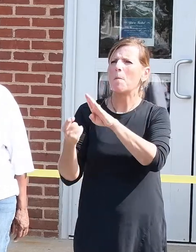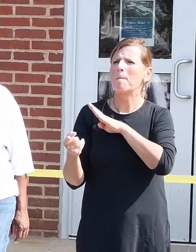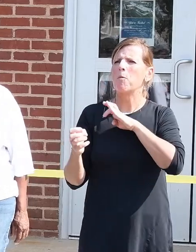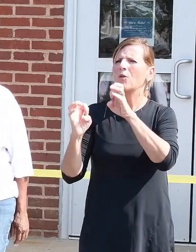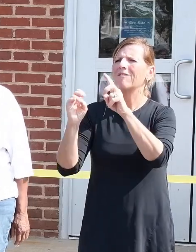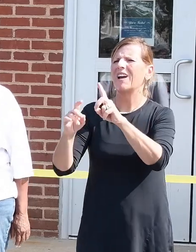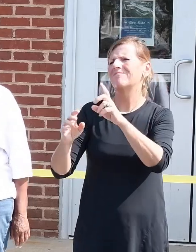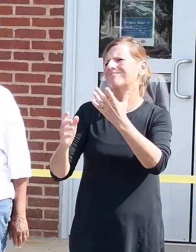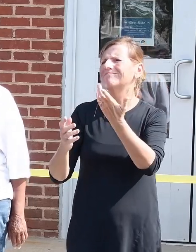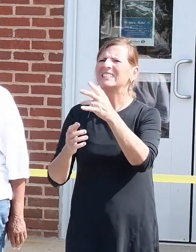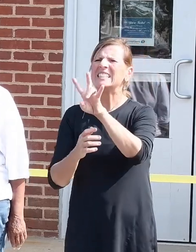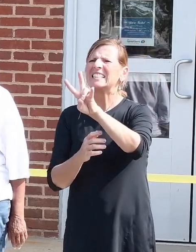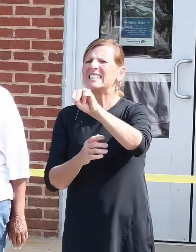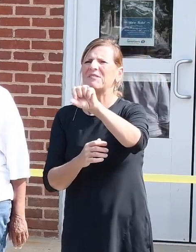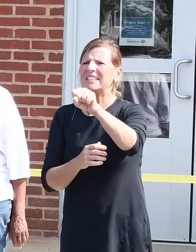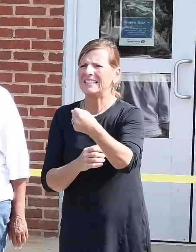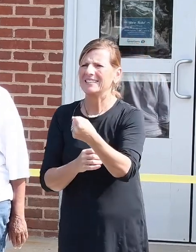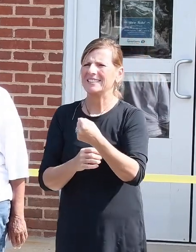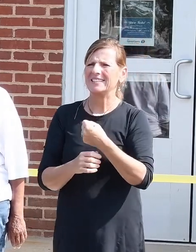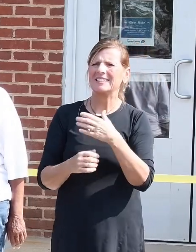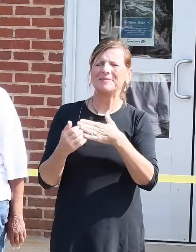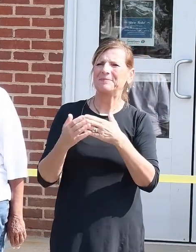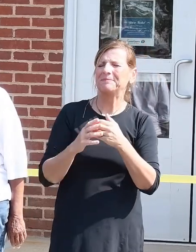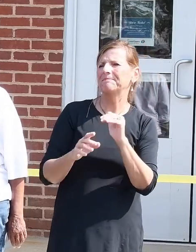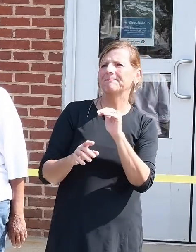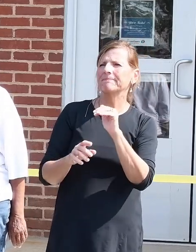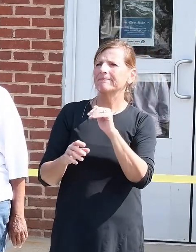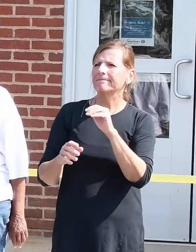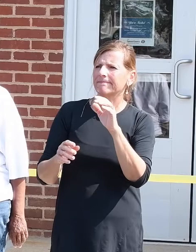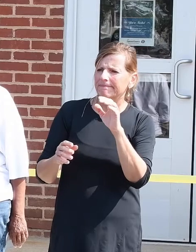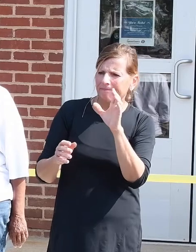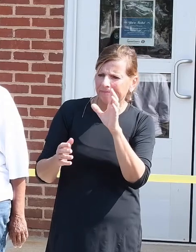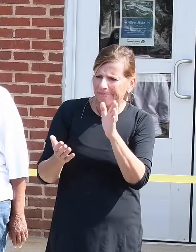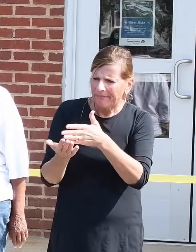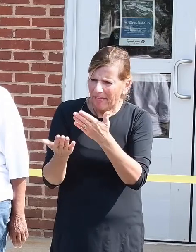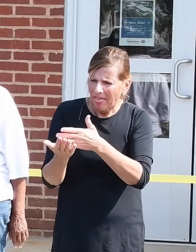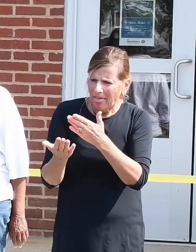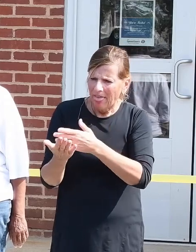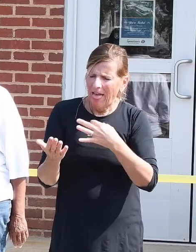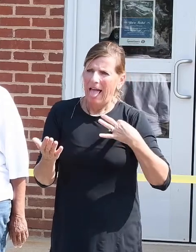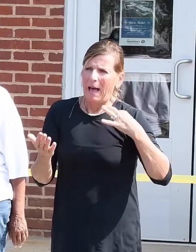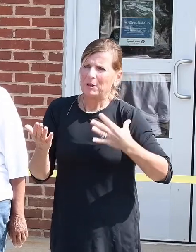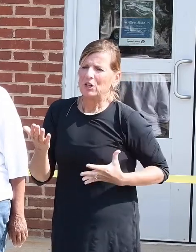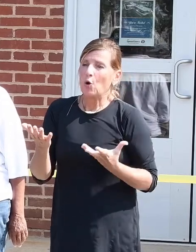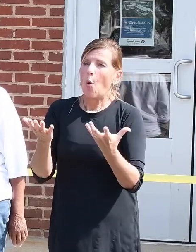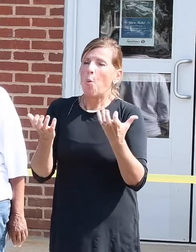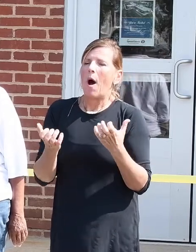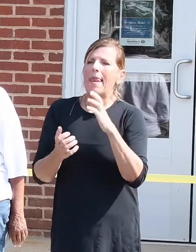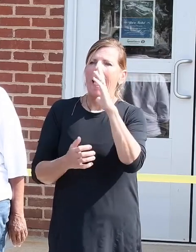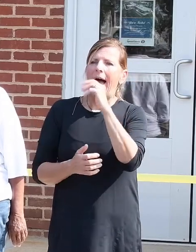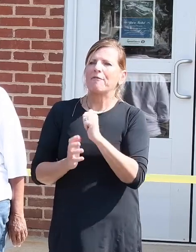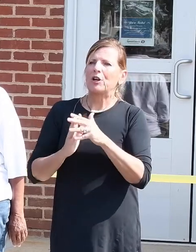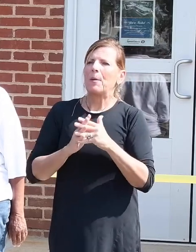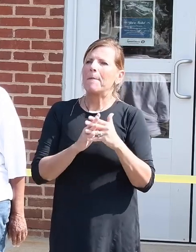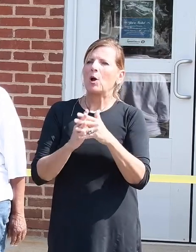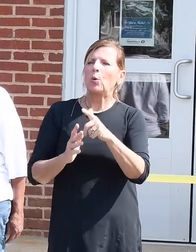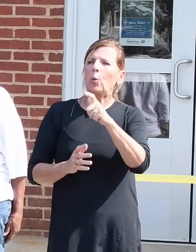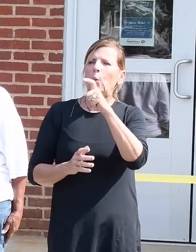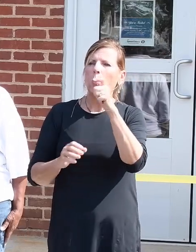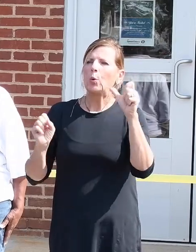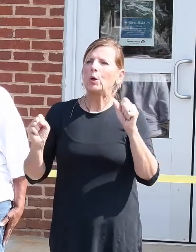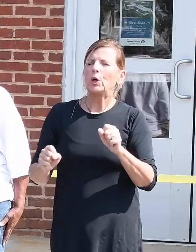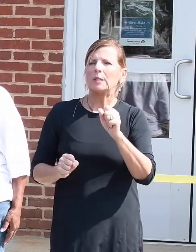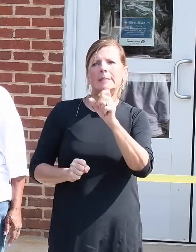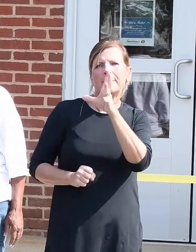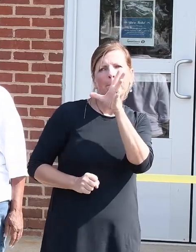late 1970s. And he looked through a pile of applicants, and he wanted an African American who would be able to